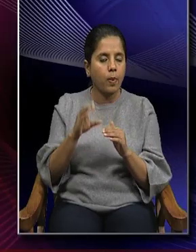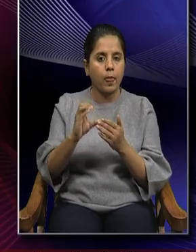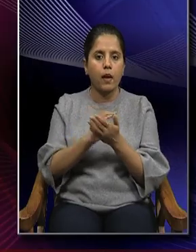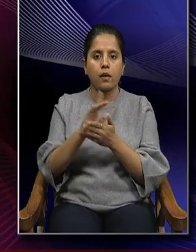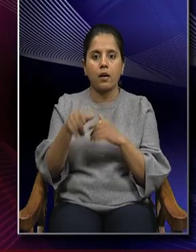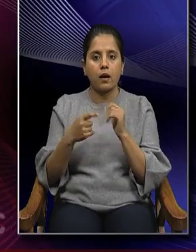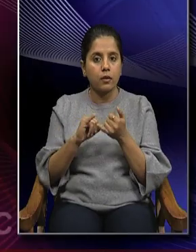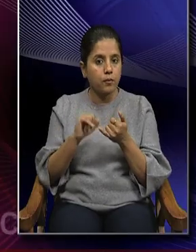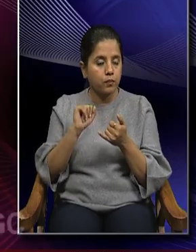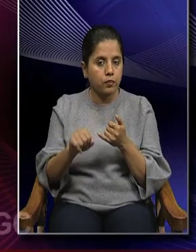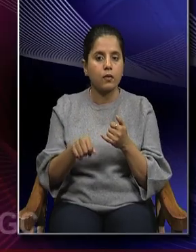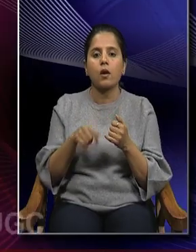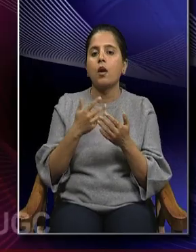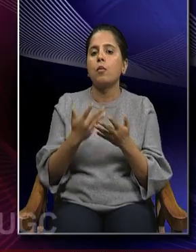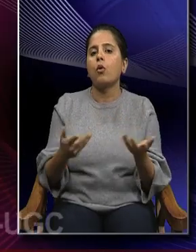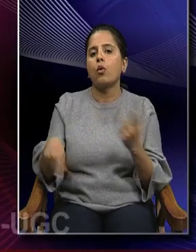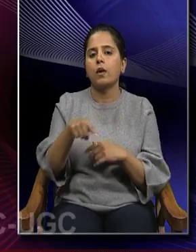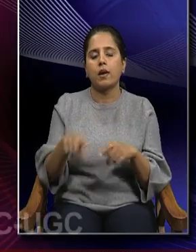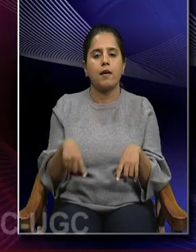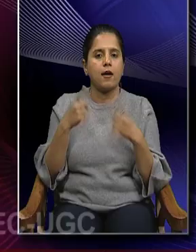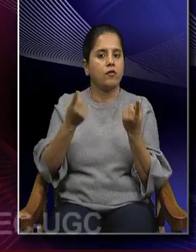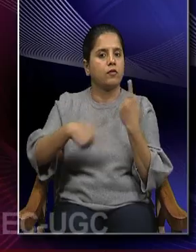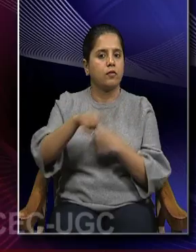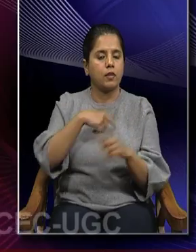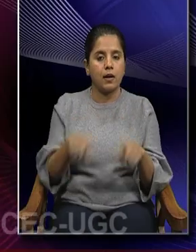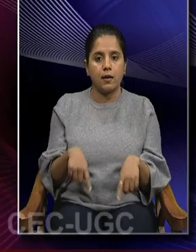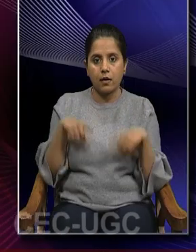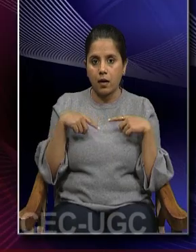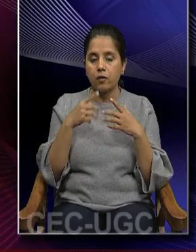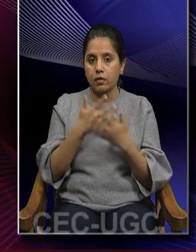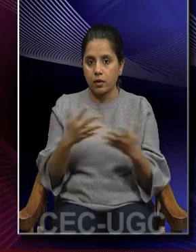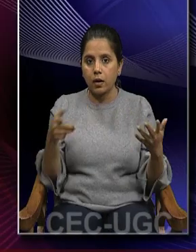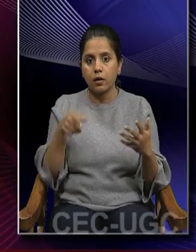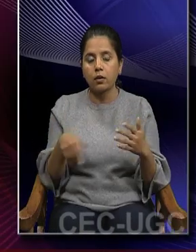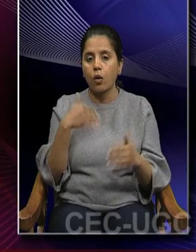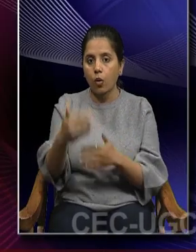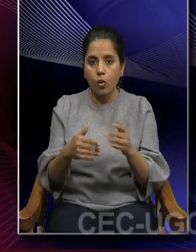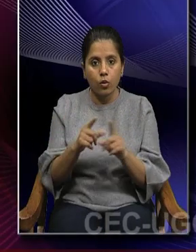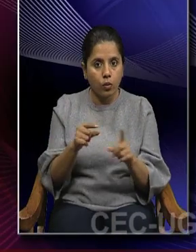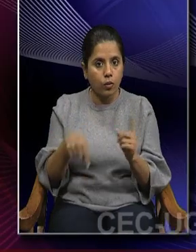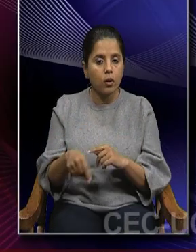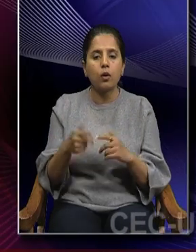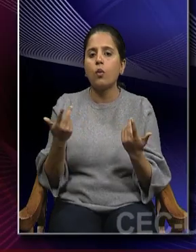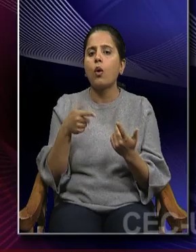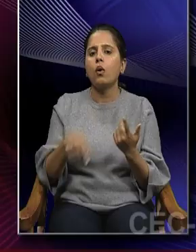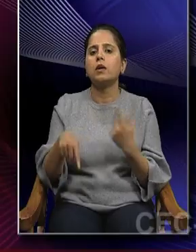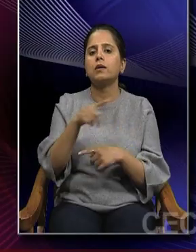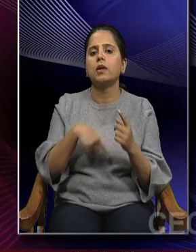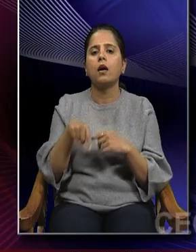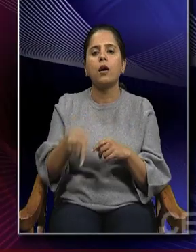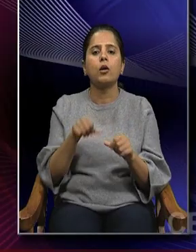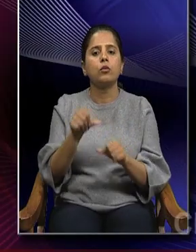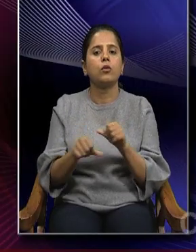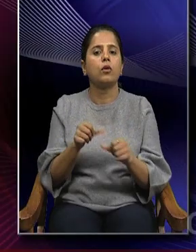of product life cycle, the way the life of a product runs. So, what is that cyclical process in